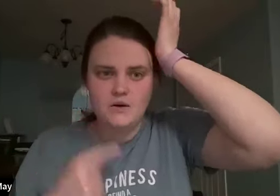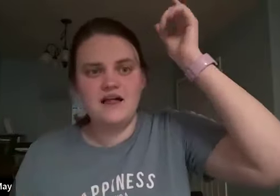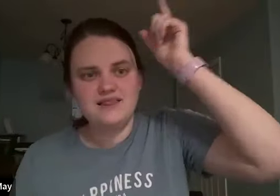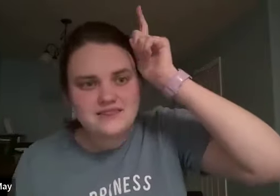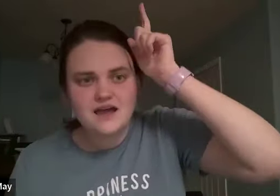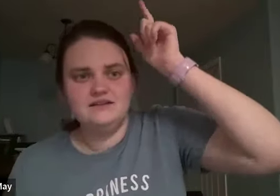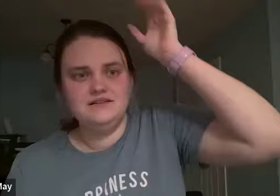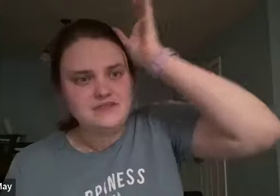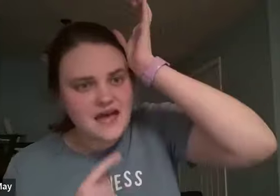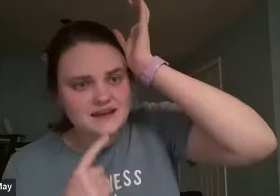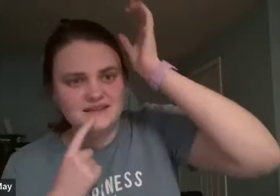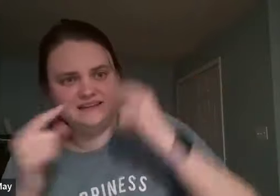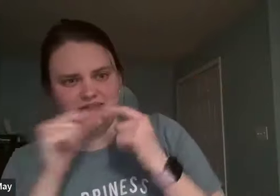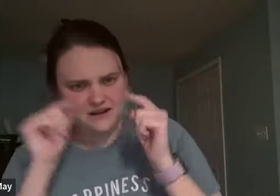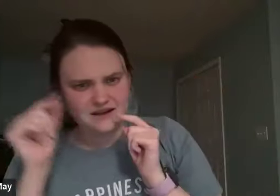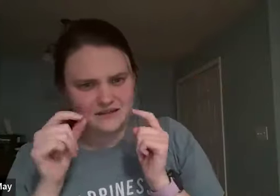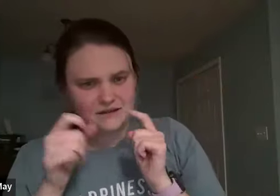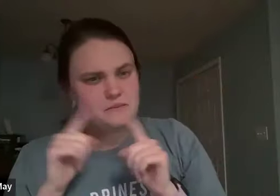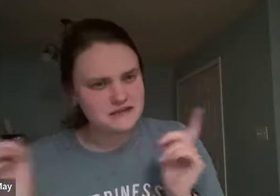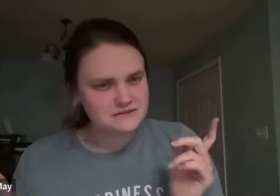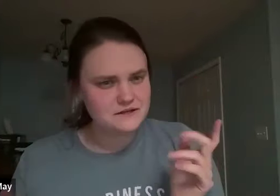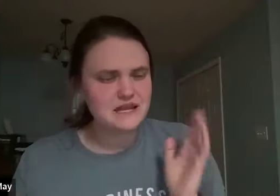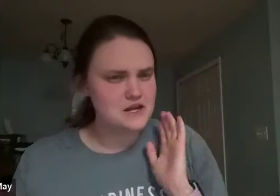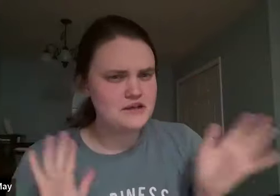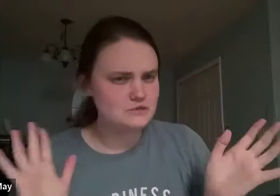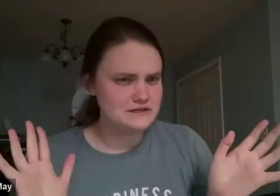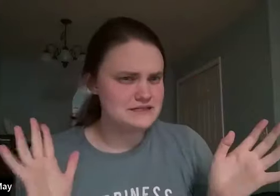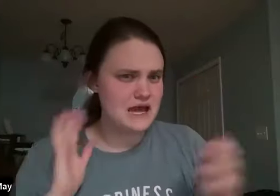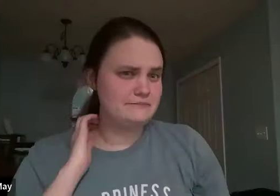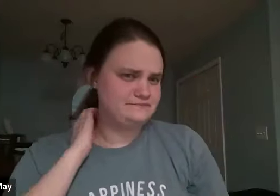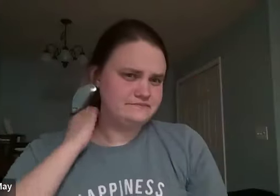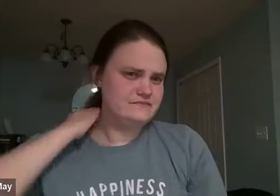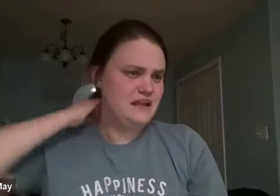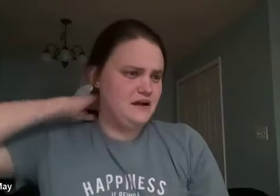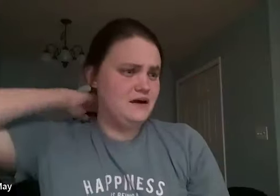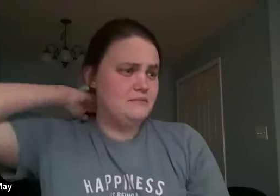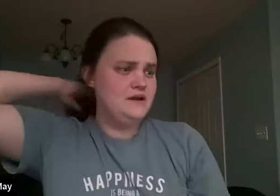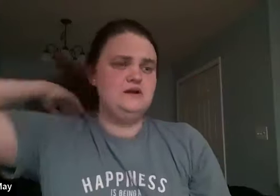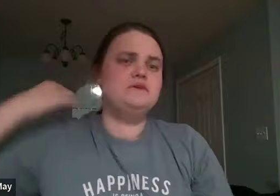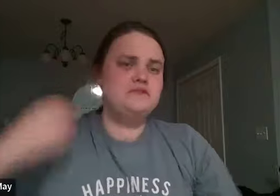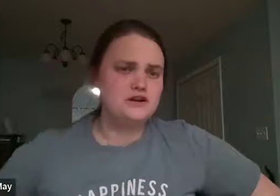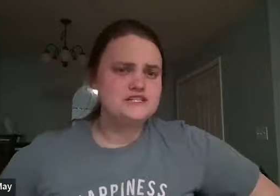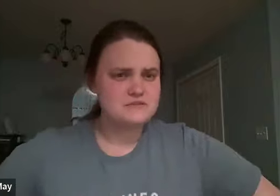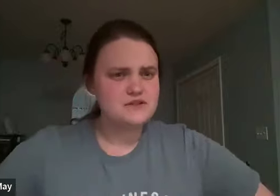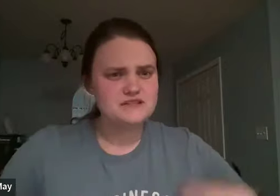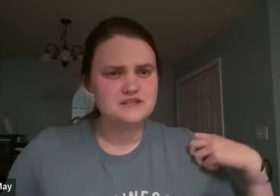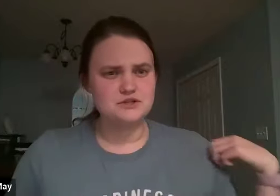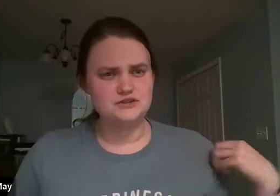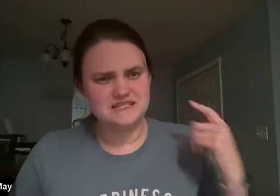the like that kind of thing will make a difference. I know that's weird to say. But there are just some of those signs where you just see the